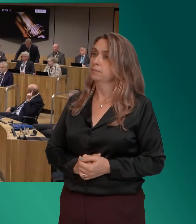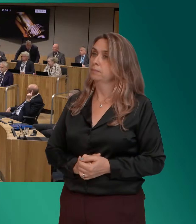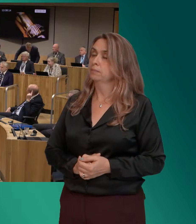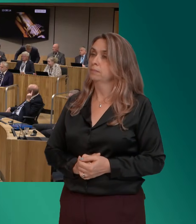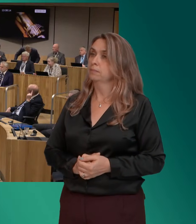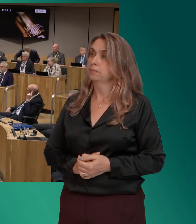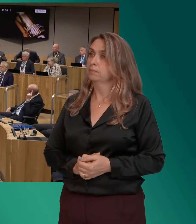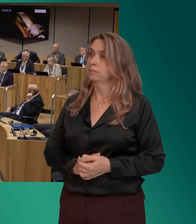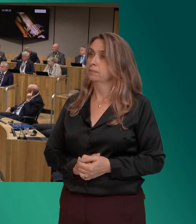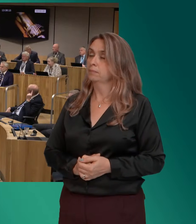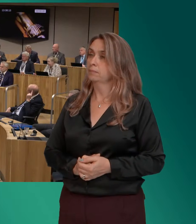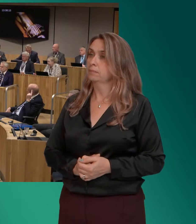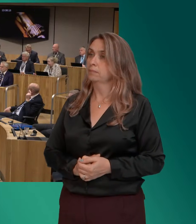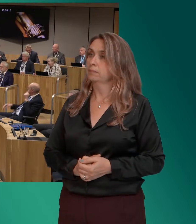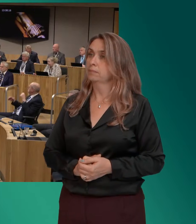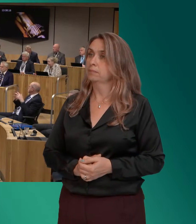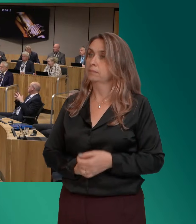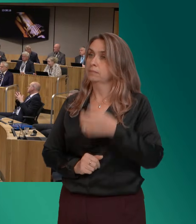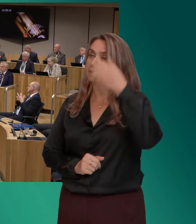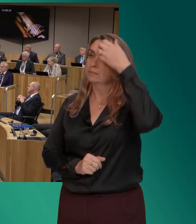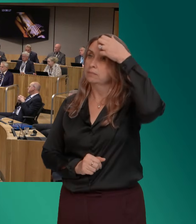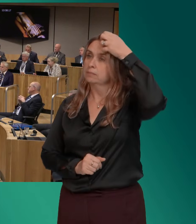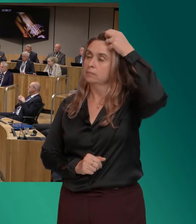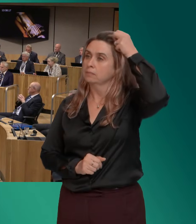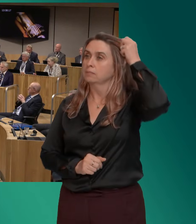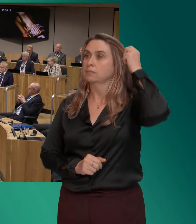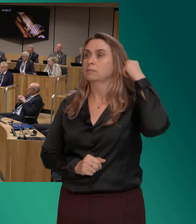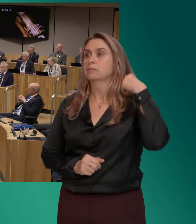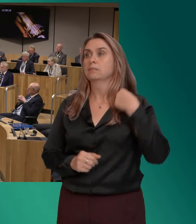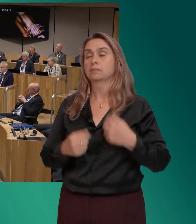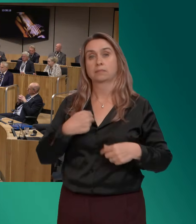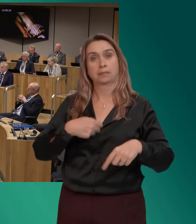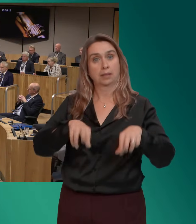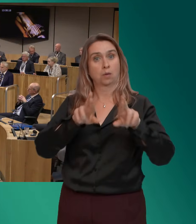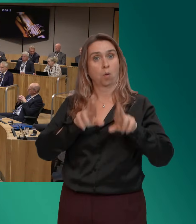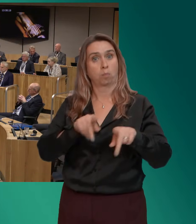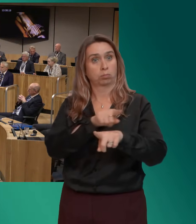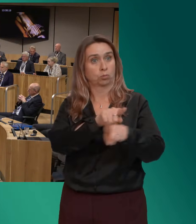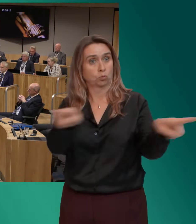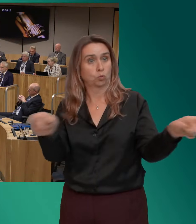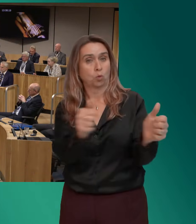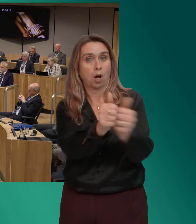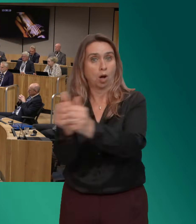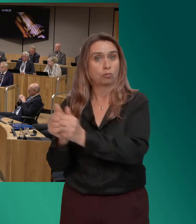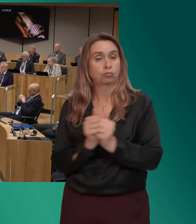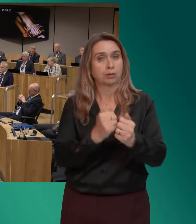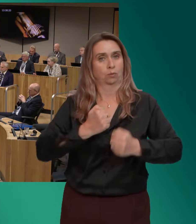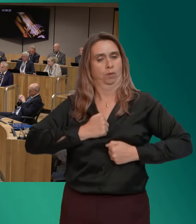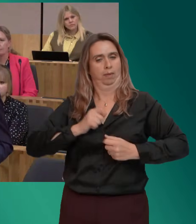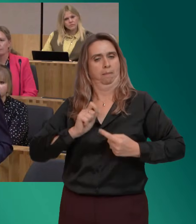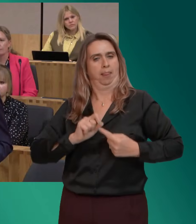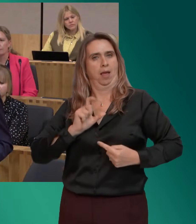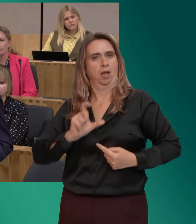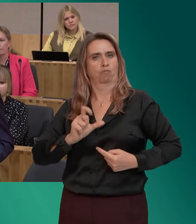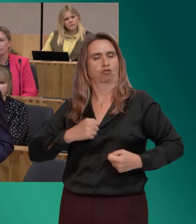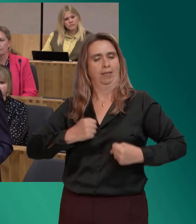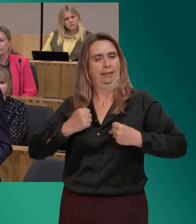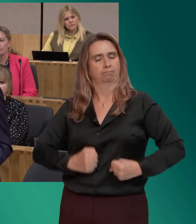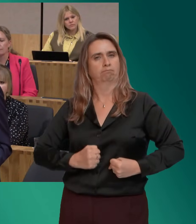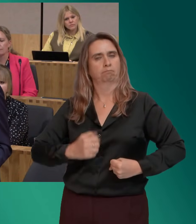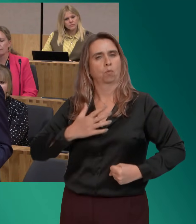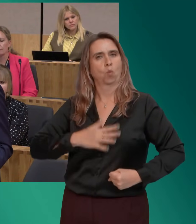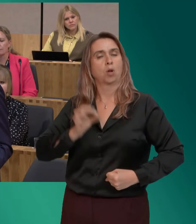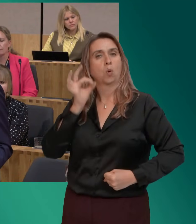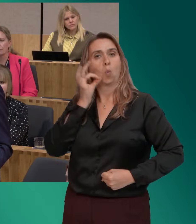I hope that members across this chamber will agree with Plaid Cymru's determination to take Welsh